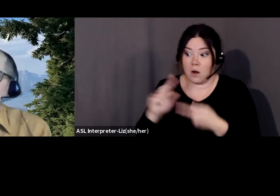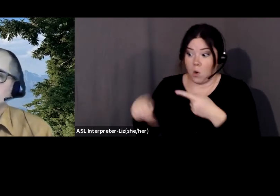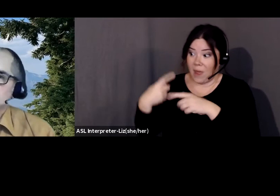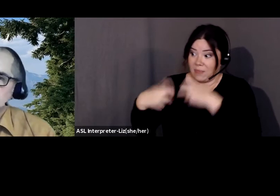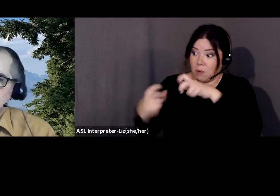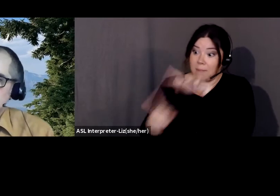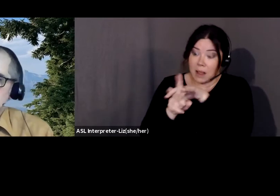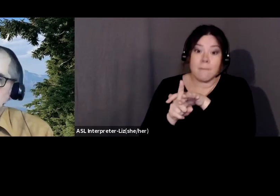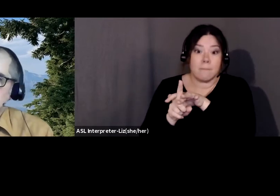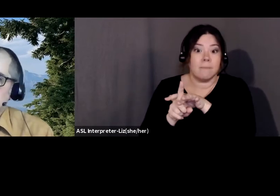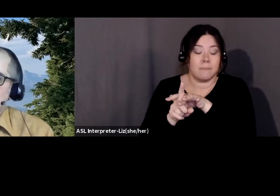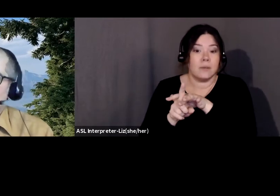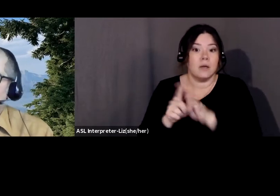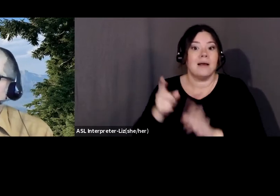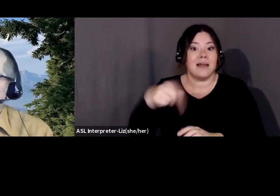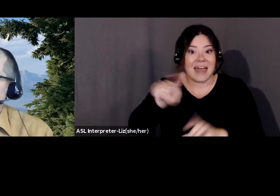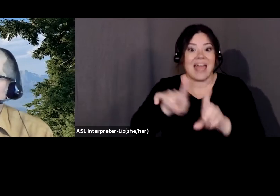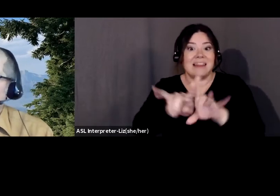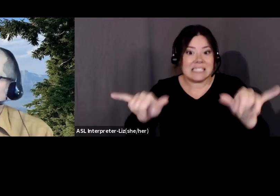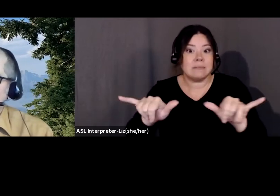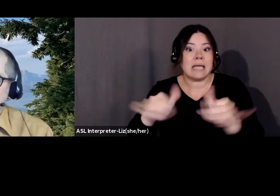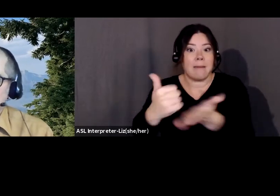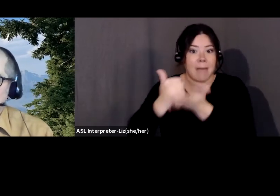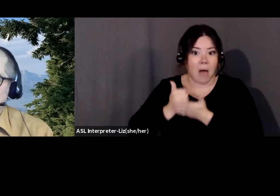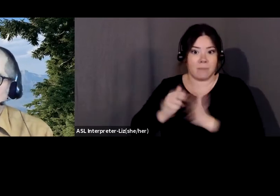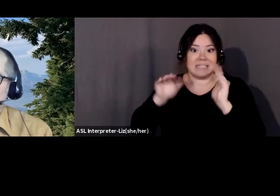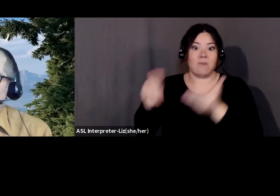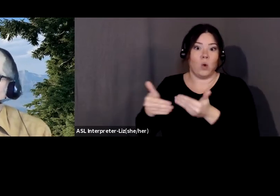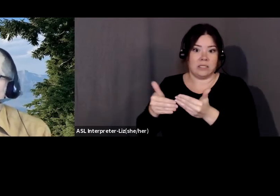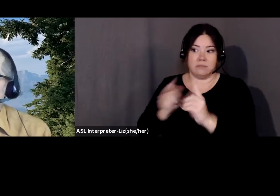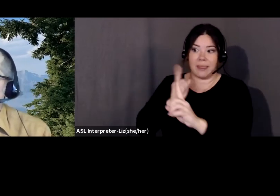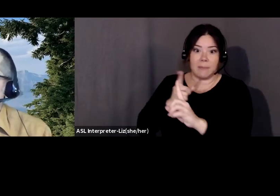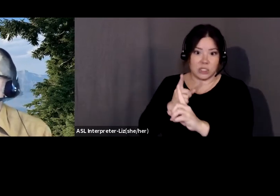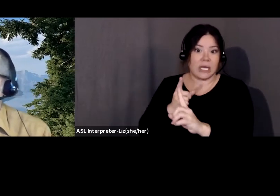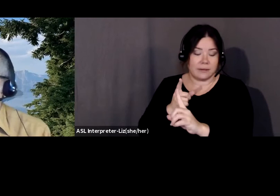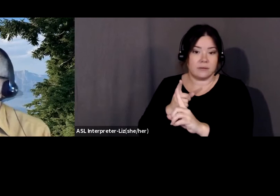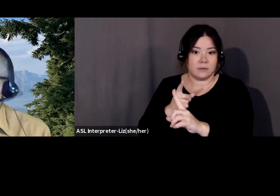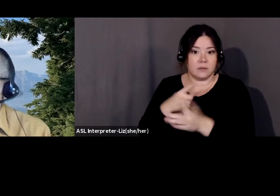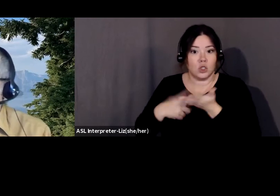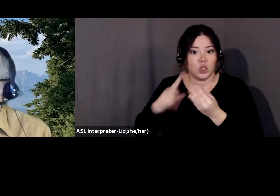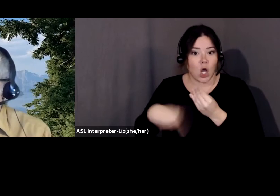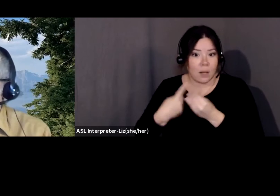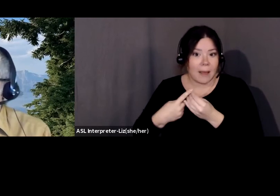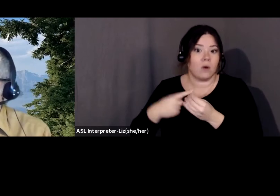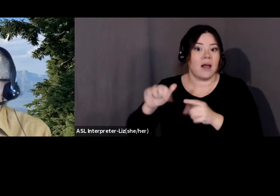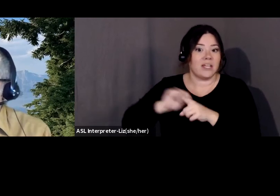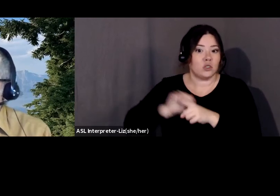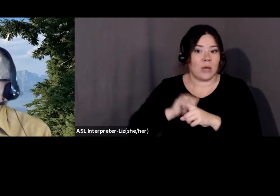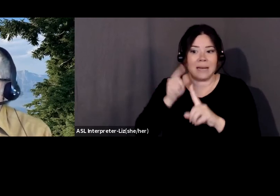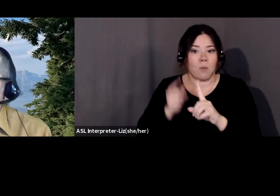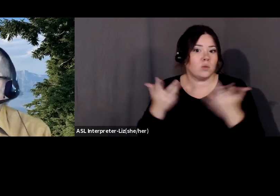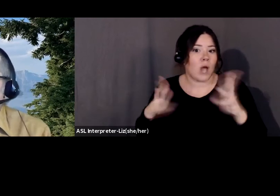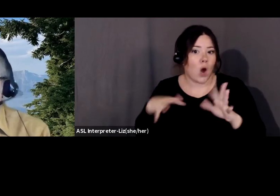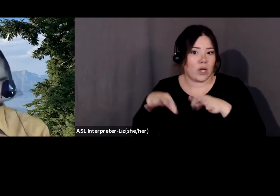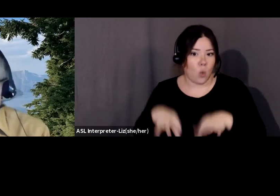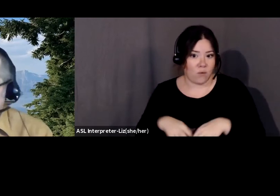us back to the mission and vision, and reference those expectations and talk about those training points that we'd already gone over.